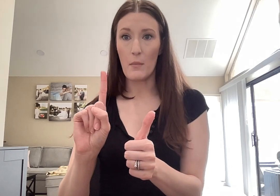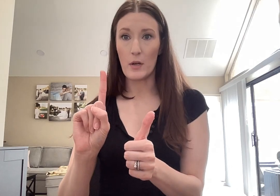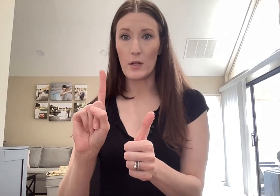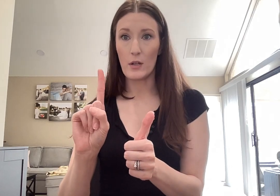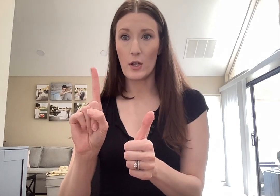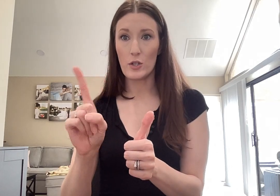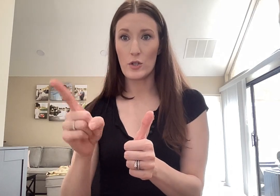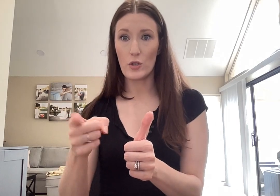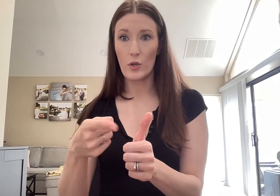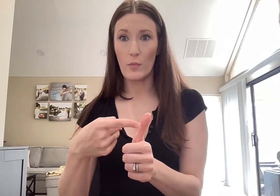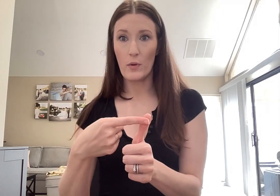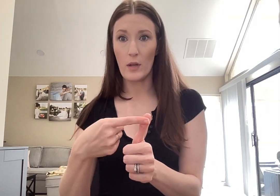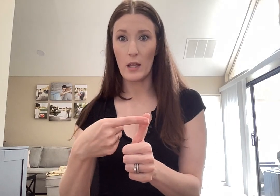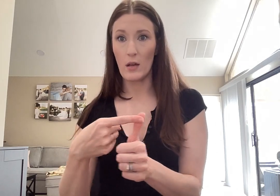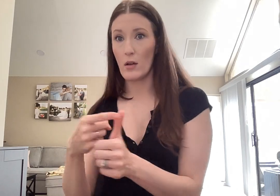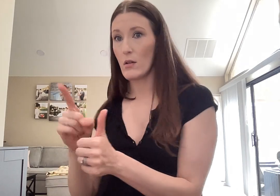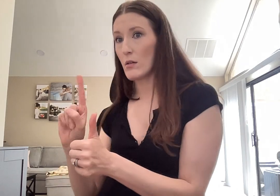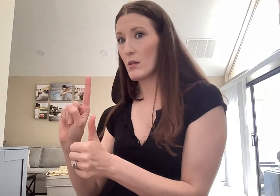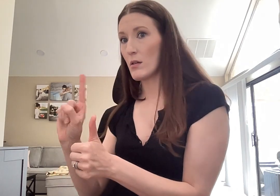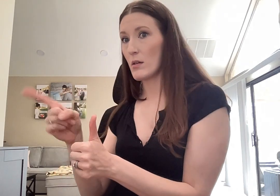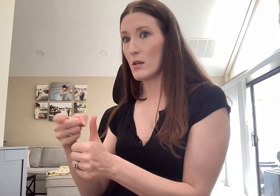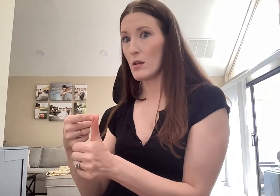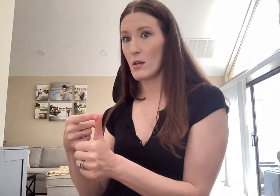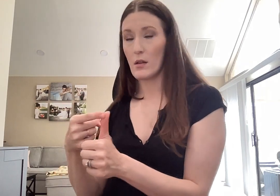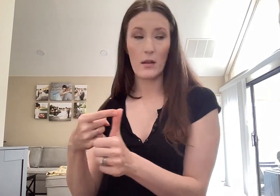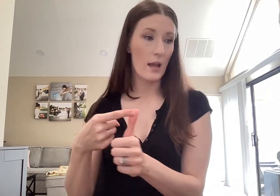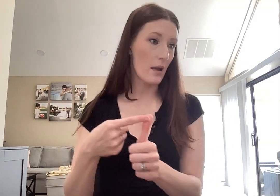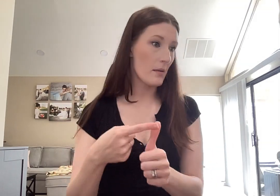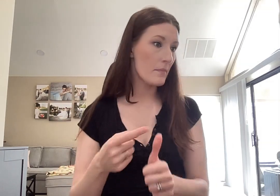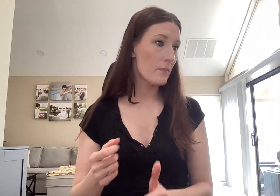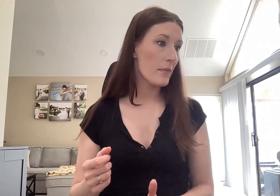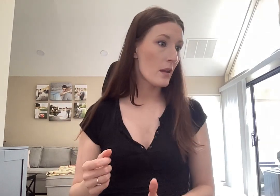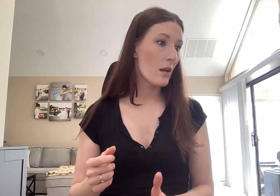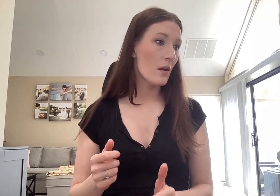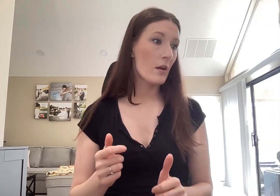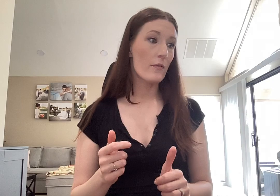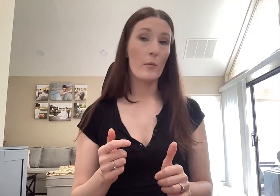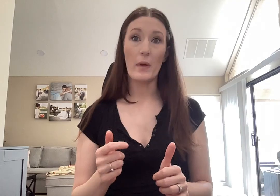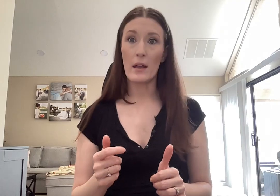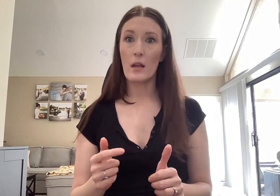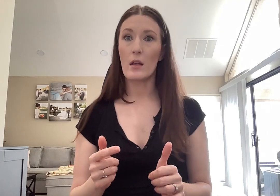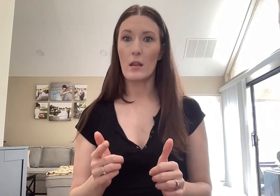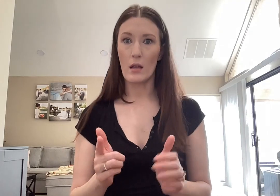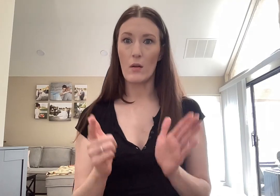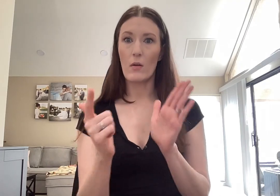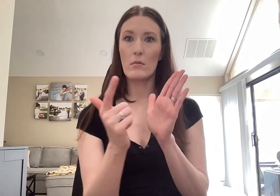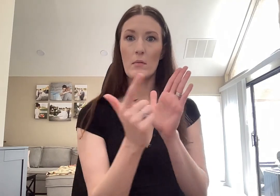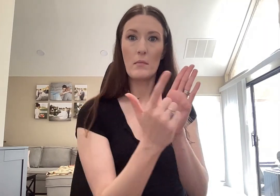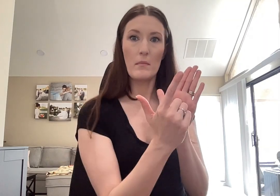going to scoop here. Okay. Forbid, illegal.